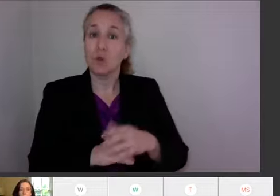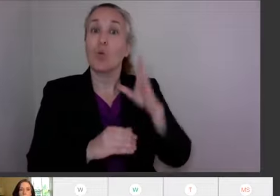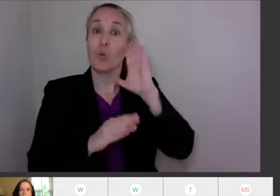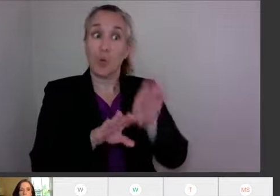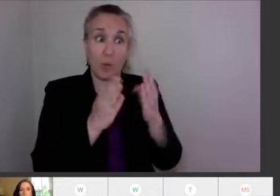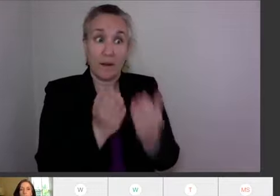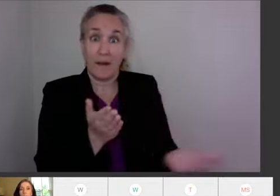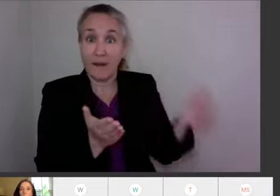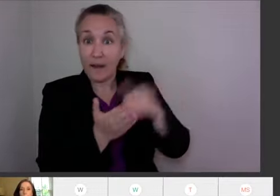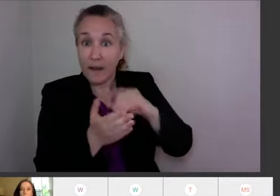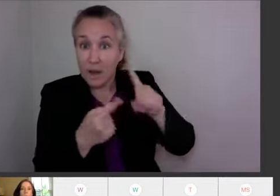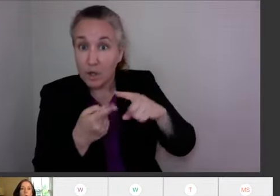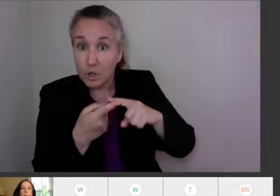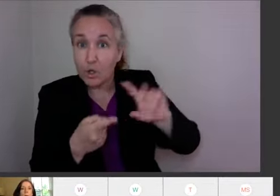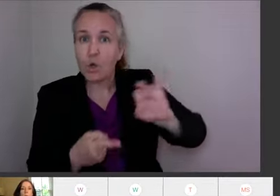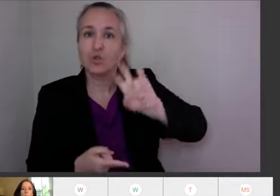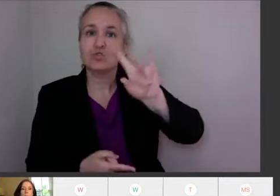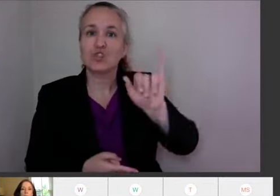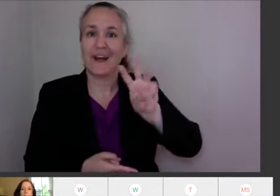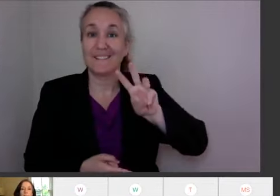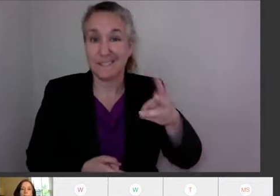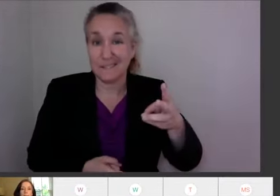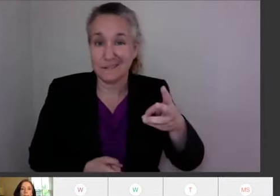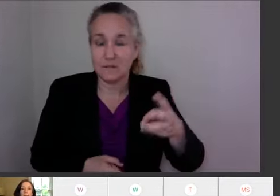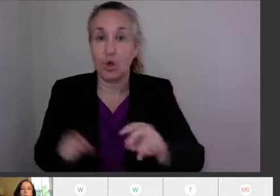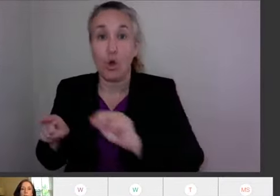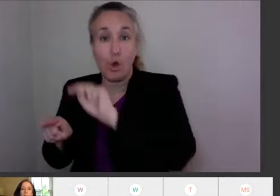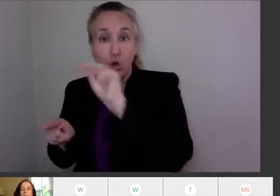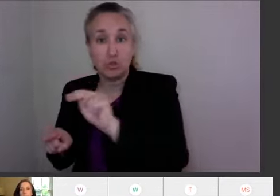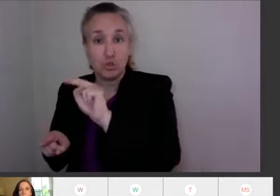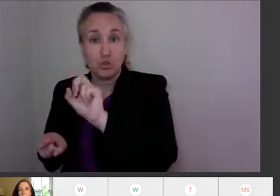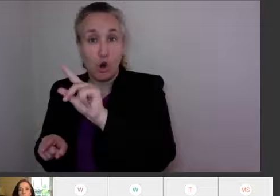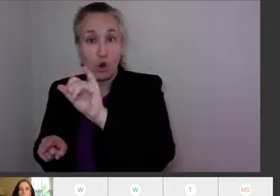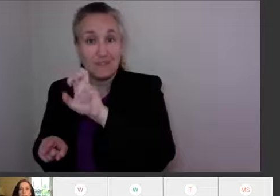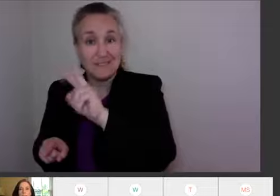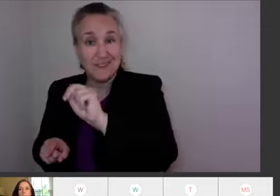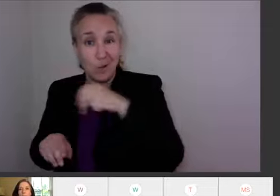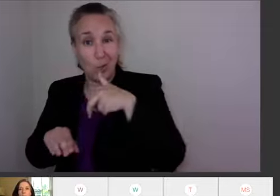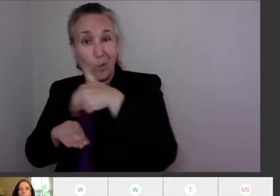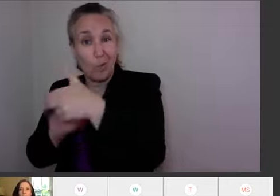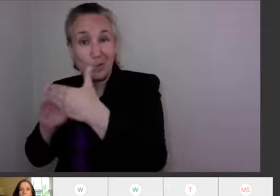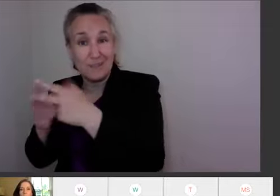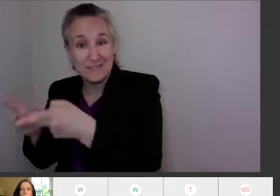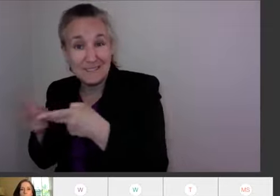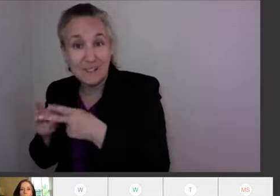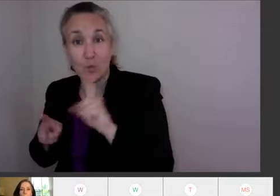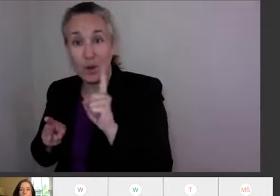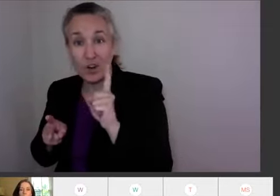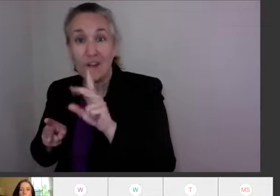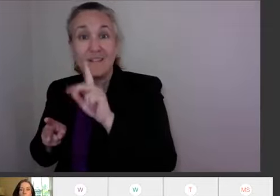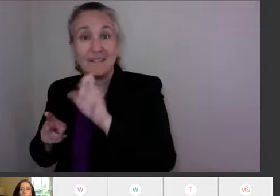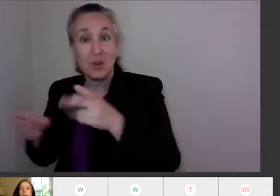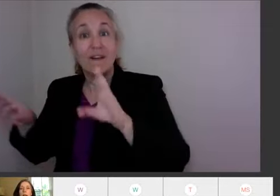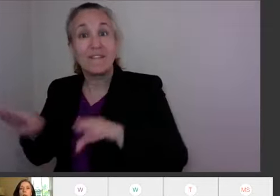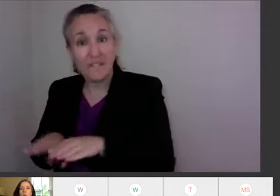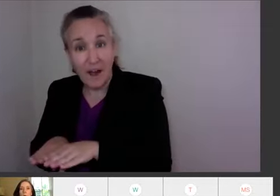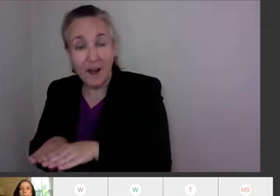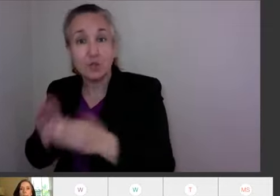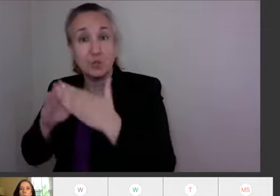6th. The Norristown Walk-Up Community Site is located at the Delaware Valley Community Health Center in